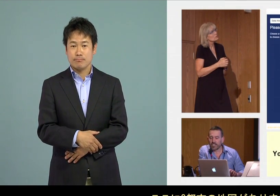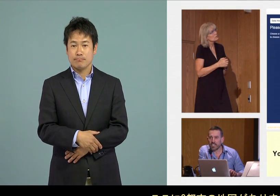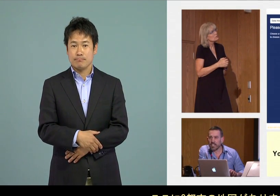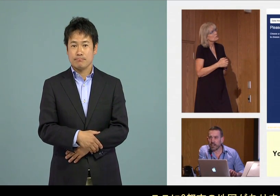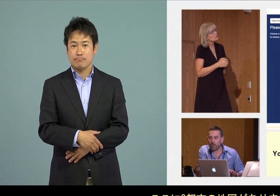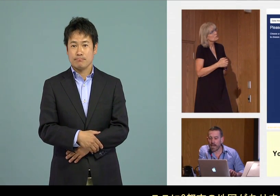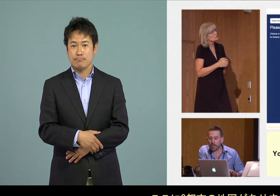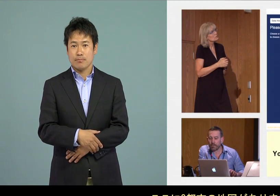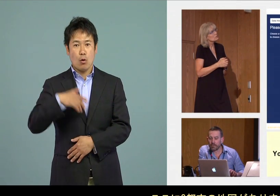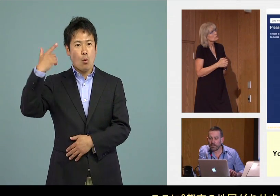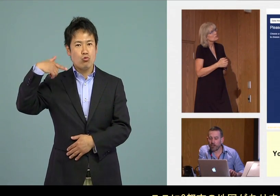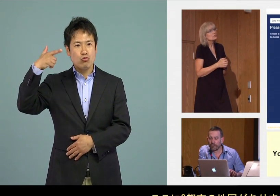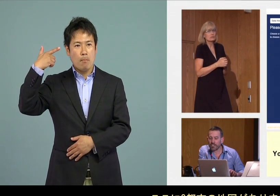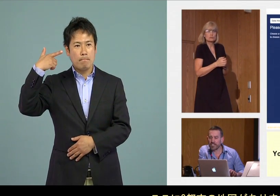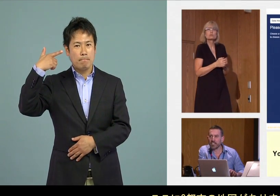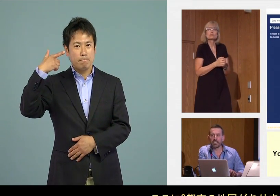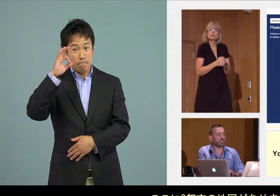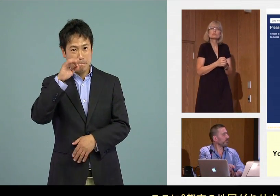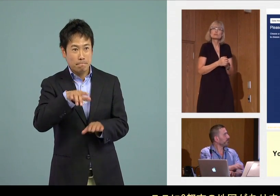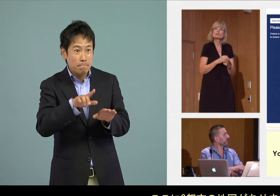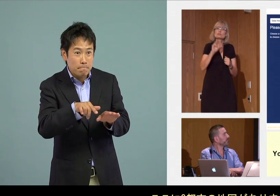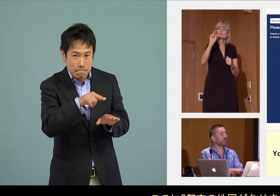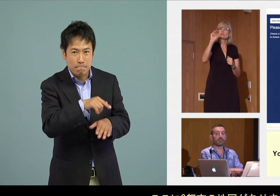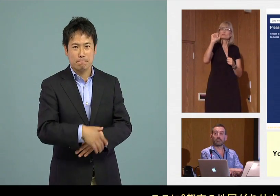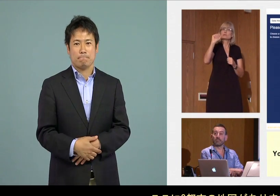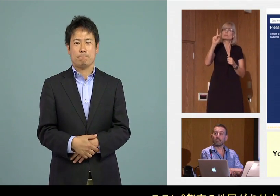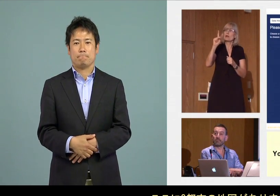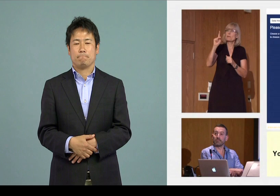So you can see here a map of the cities.